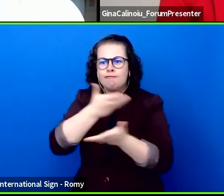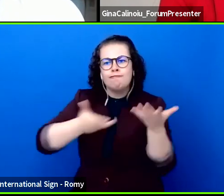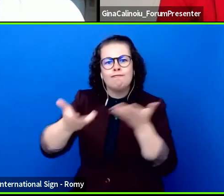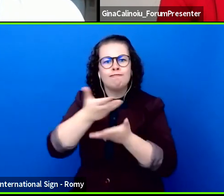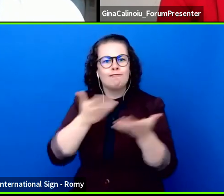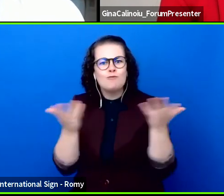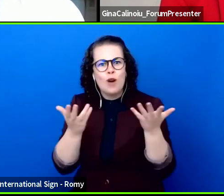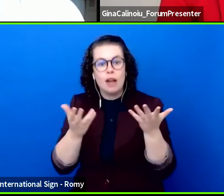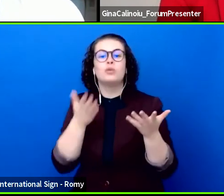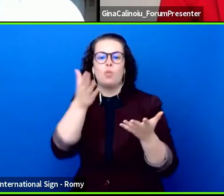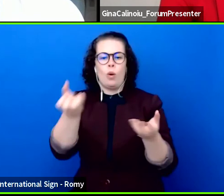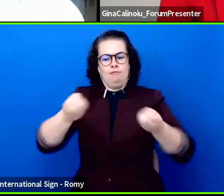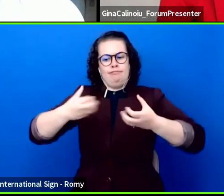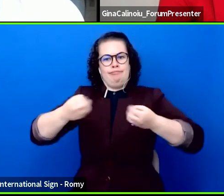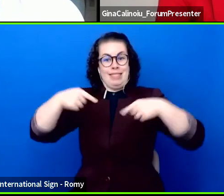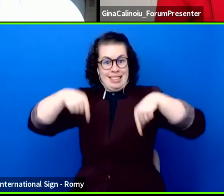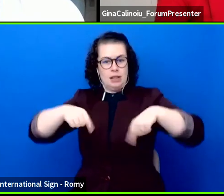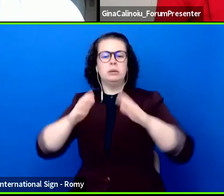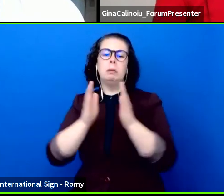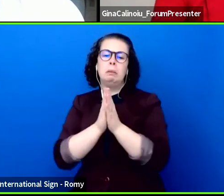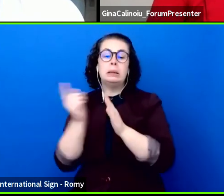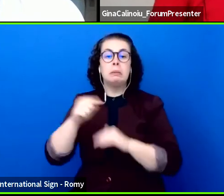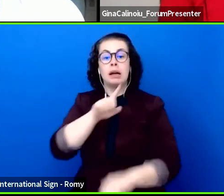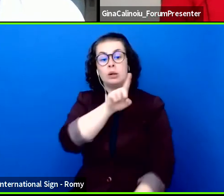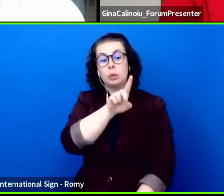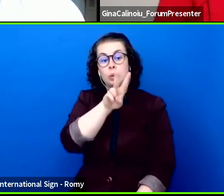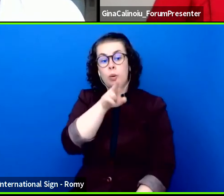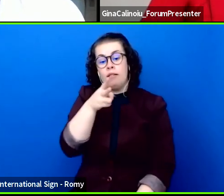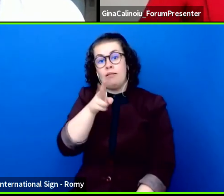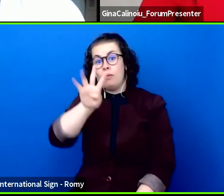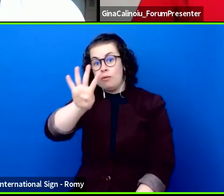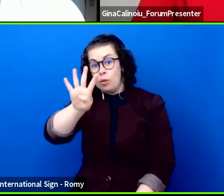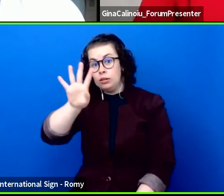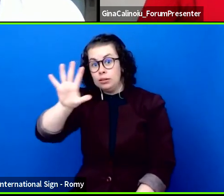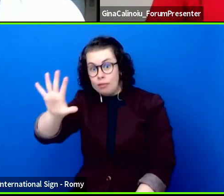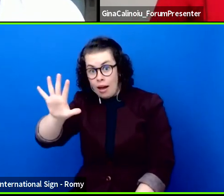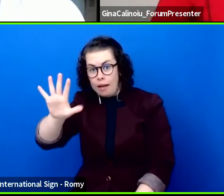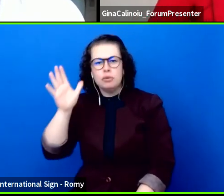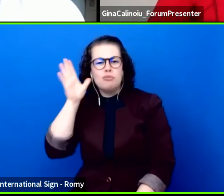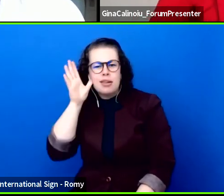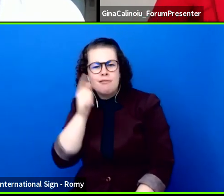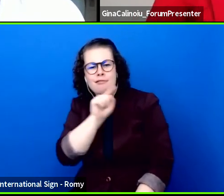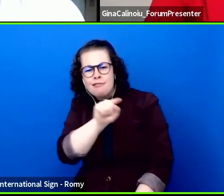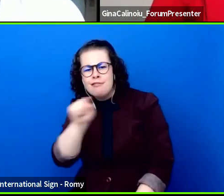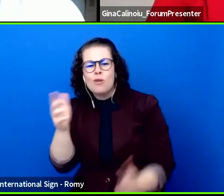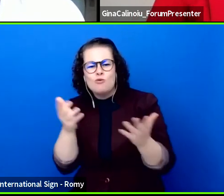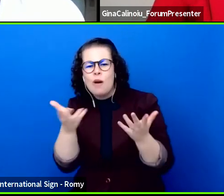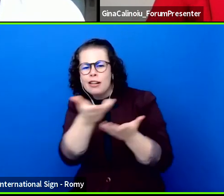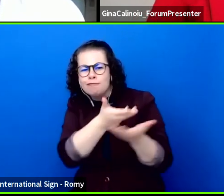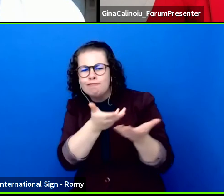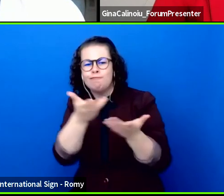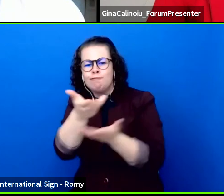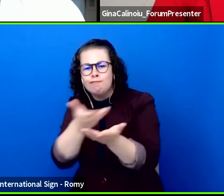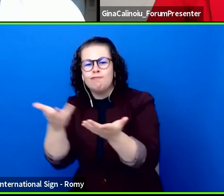hear about the discussion in each session, and there will be also